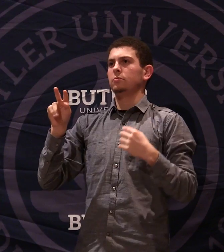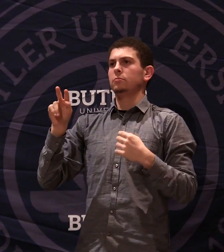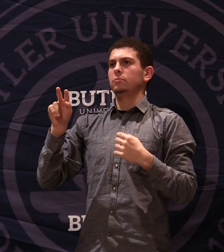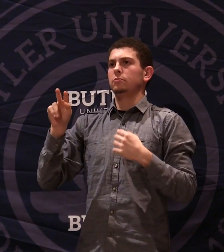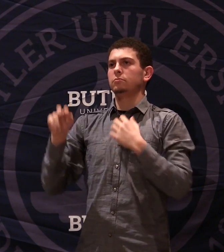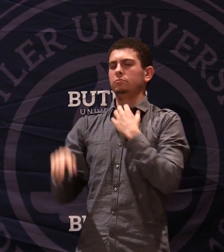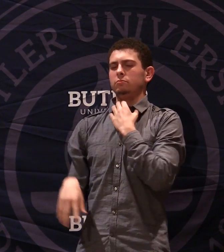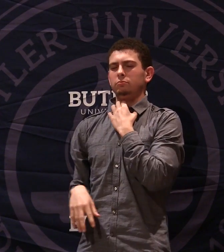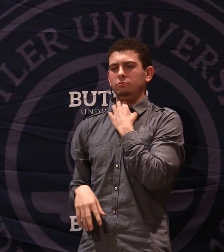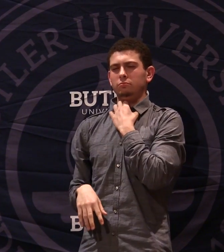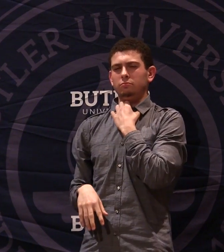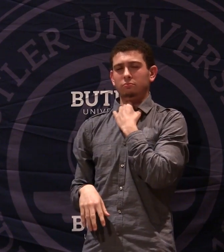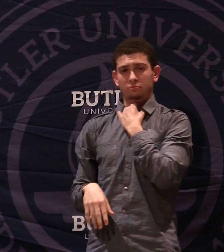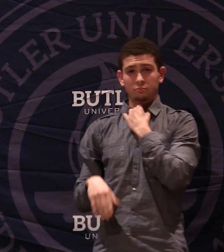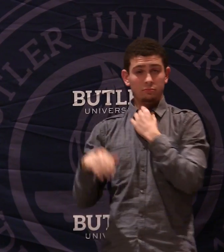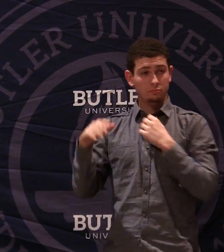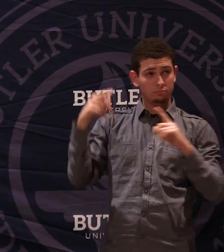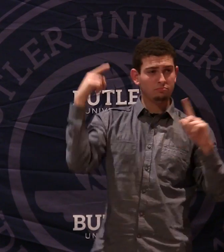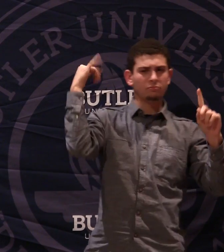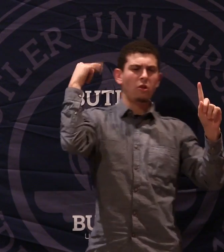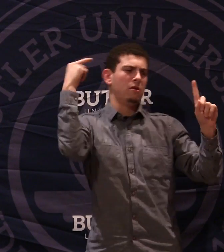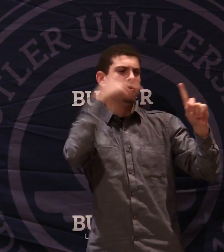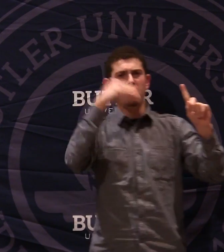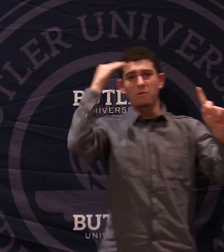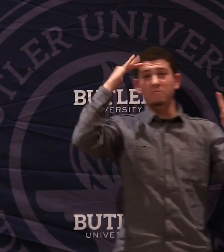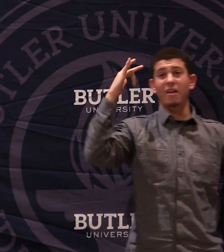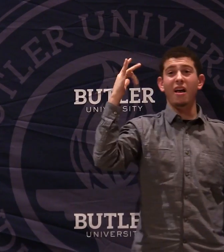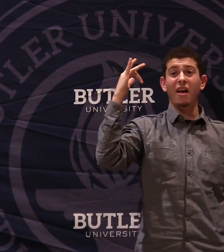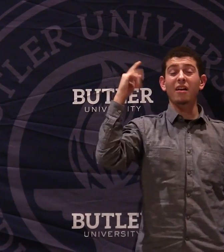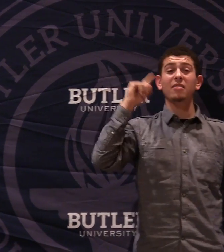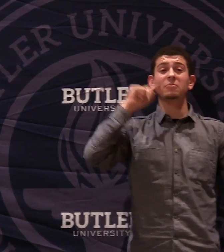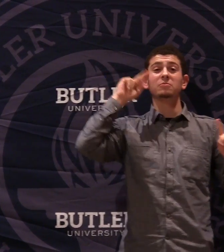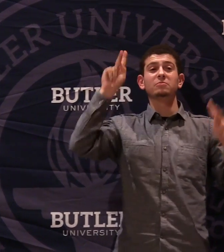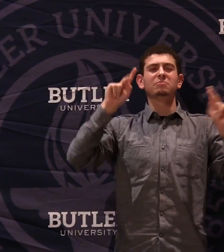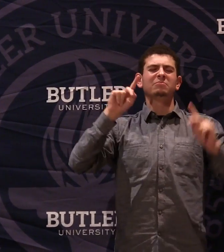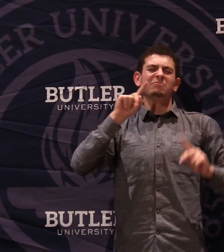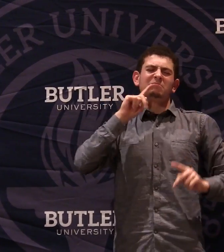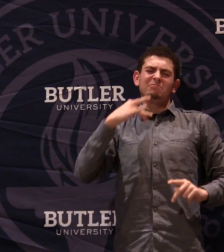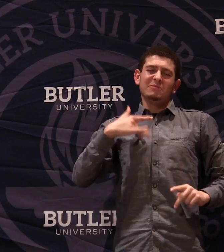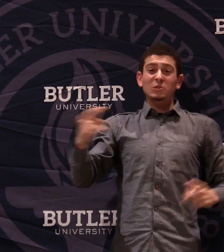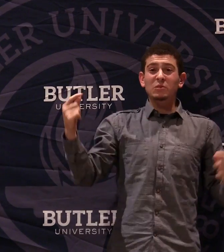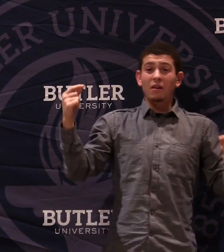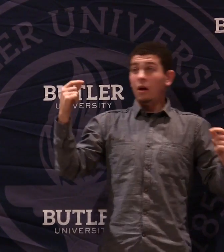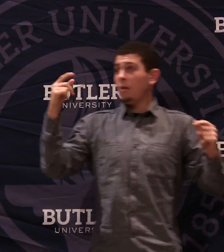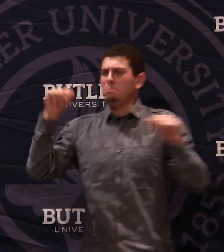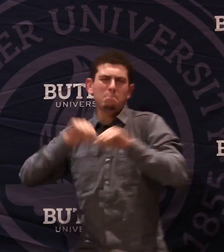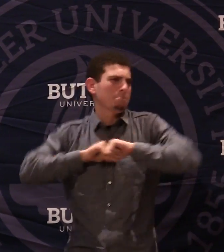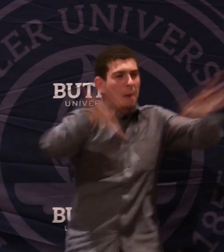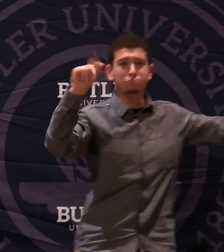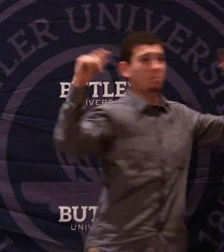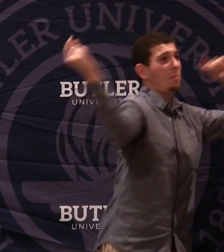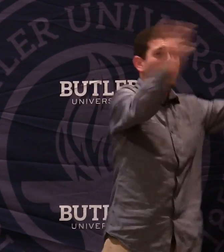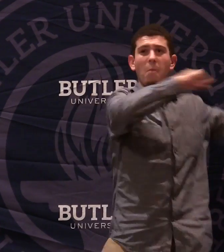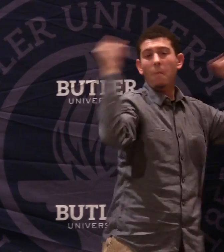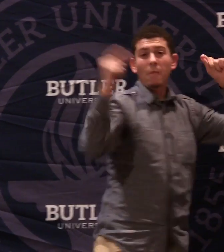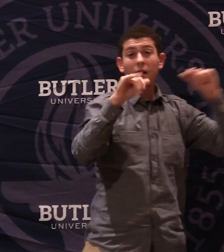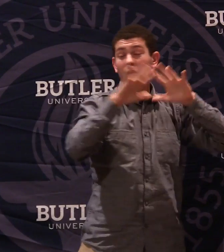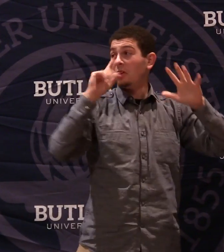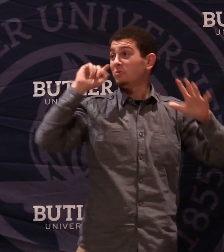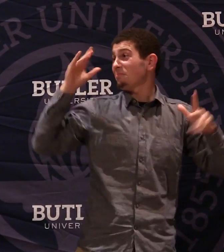deaf people lined up around the shop. And the reason why is because the deaf community is so small